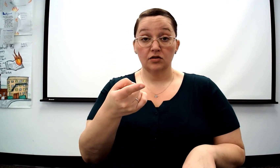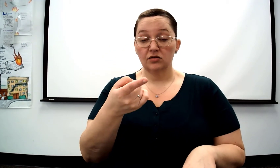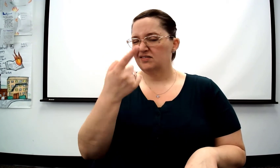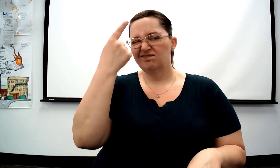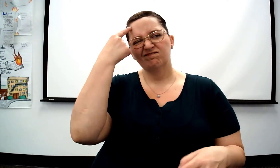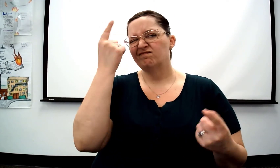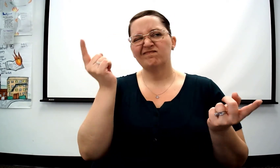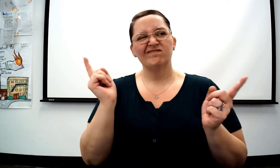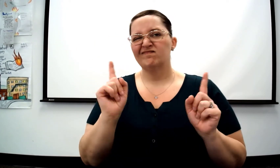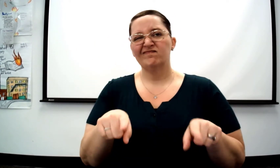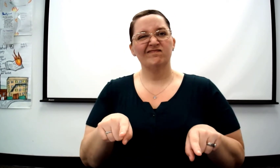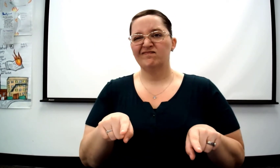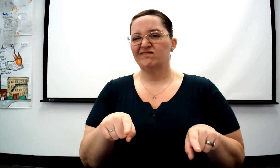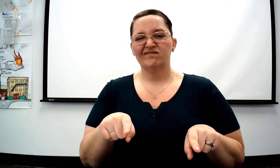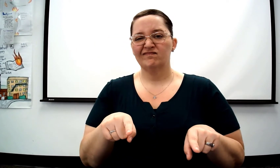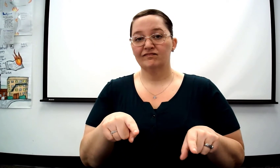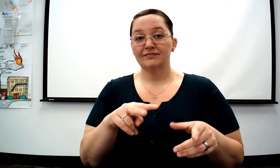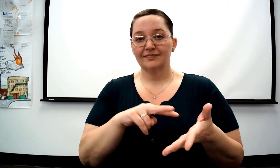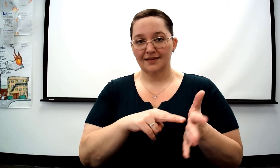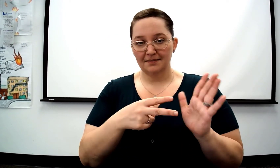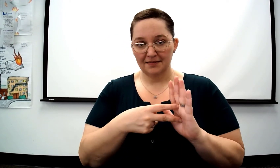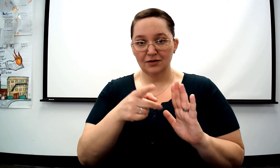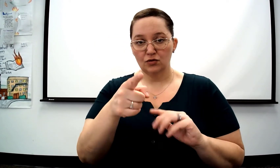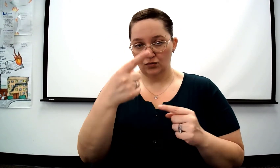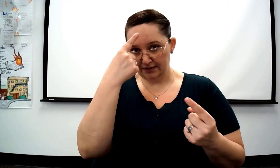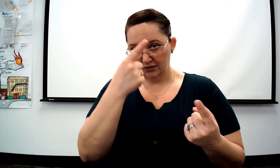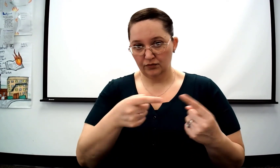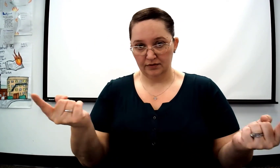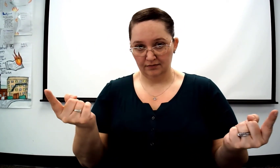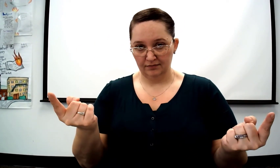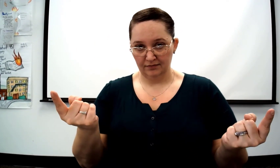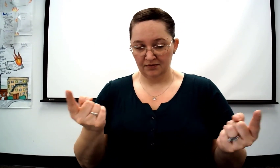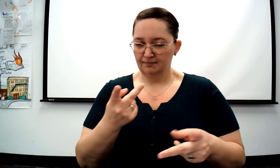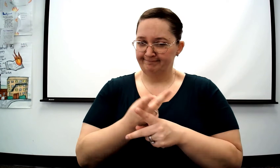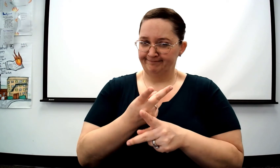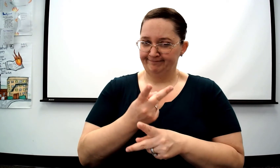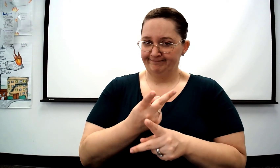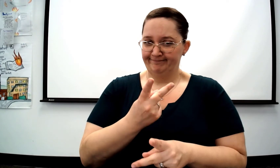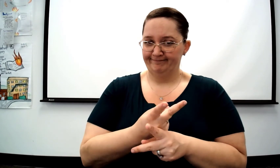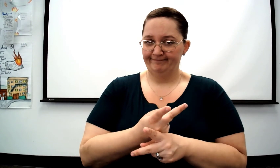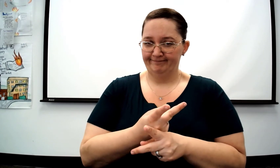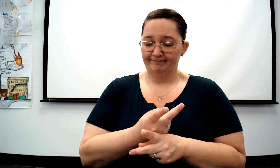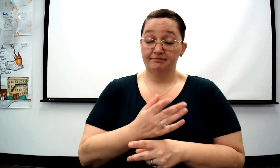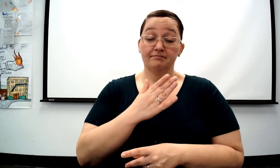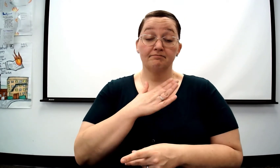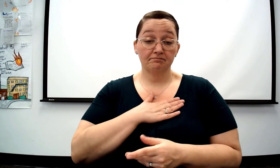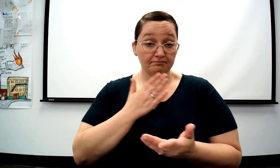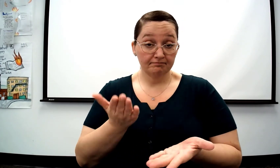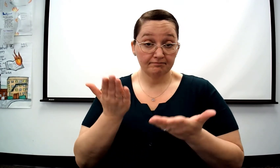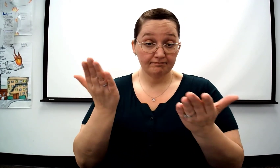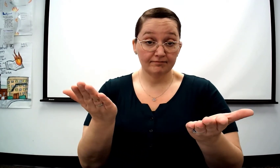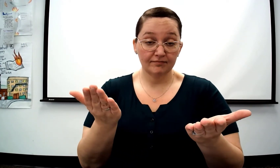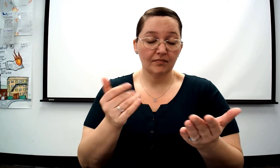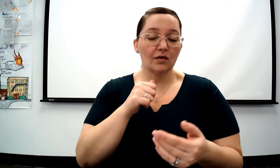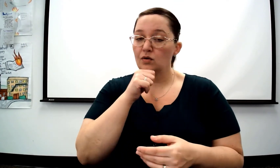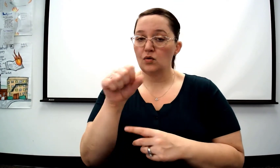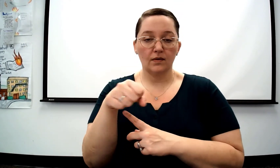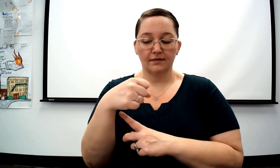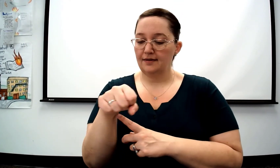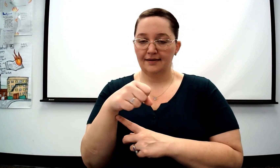negate disagree, it means you agree. If you negate agree, it means you disagree. So be careful. My recommendation,